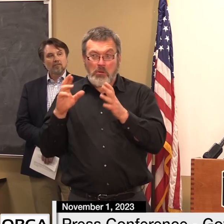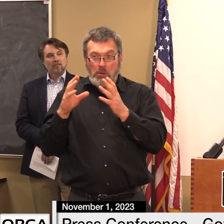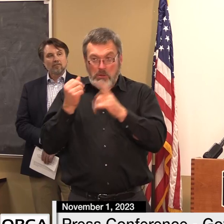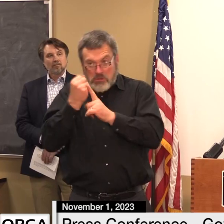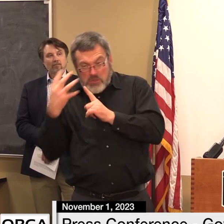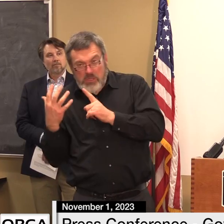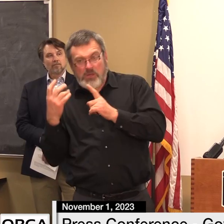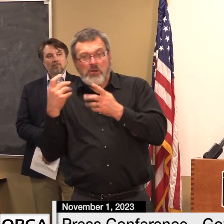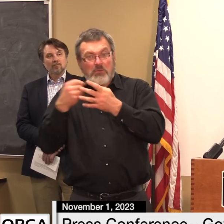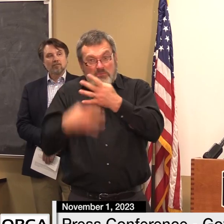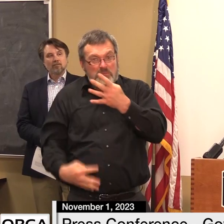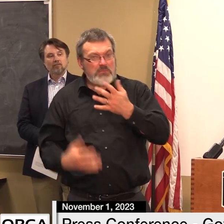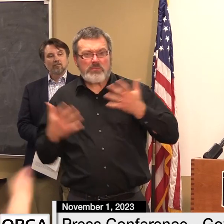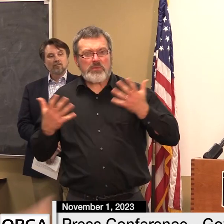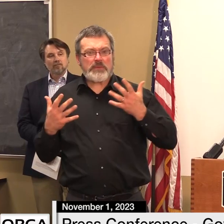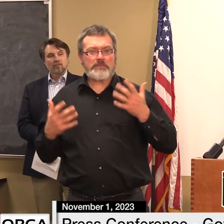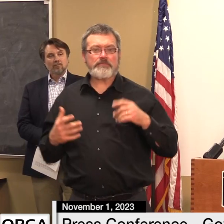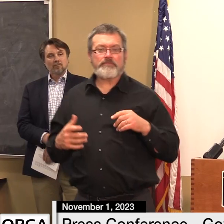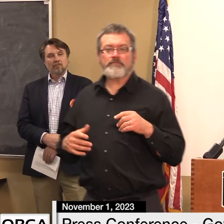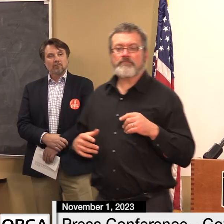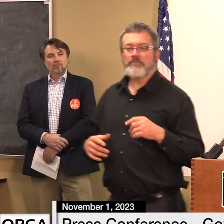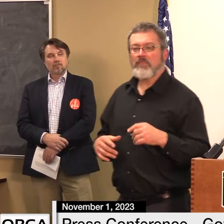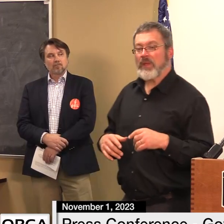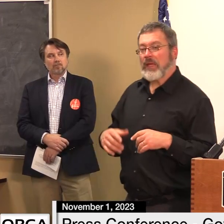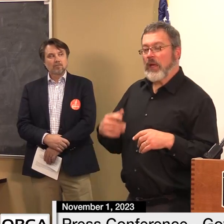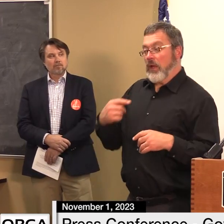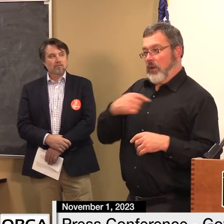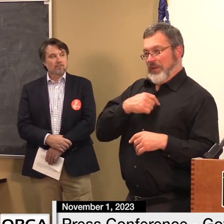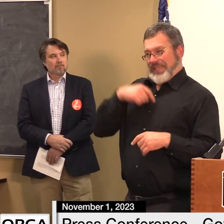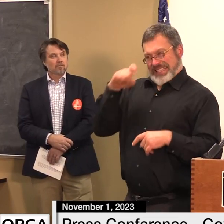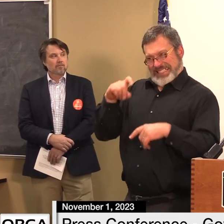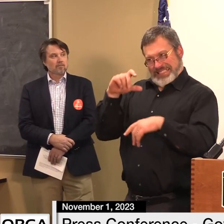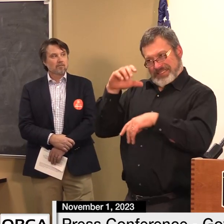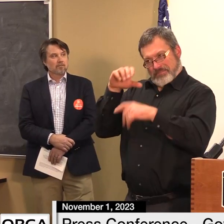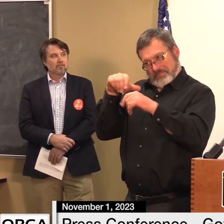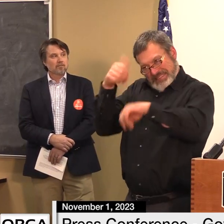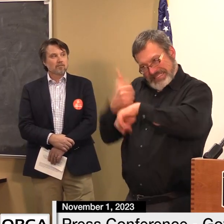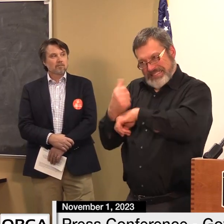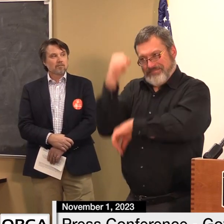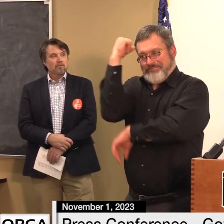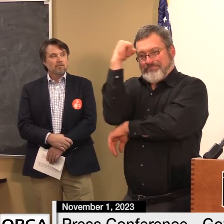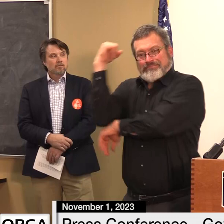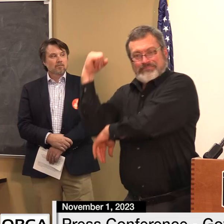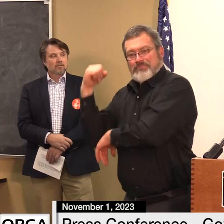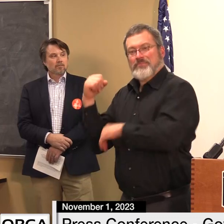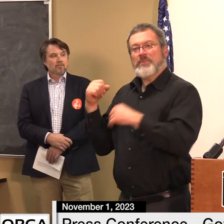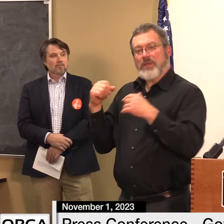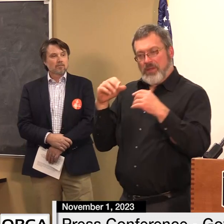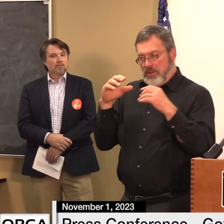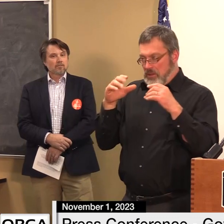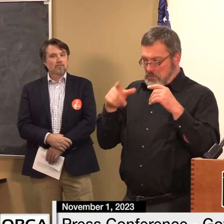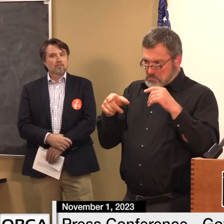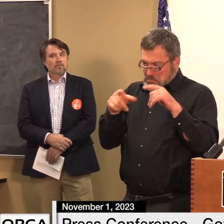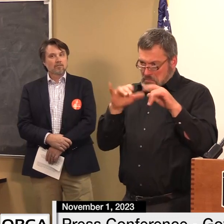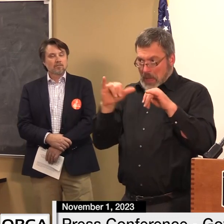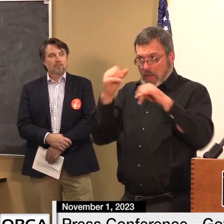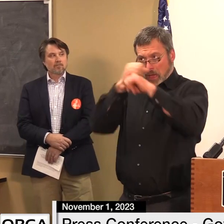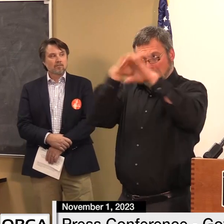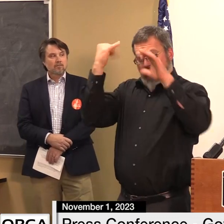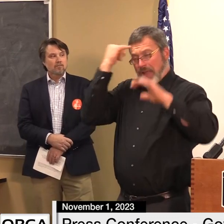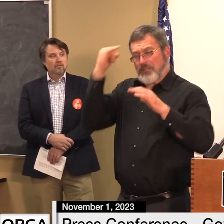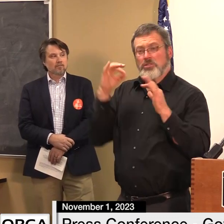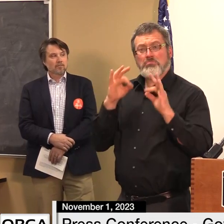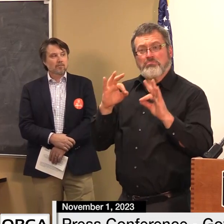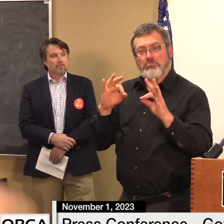more of it. I believe the foundation of that plan is still valid, and then we need to double down and do all we can, working